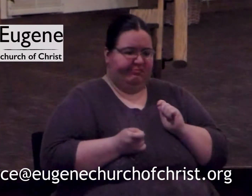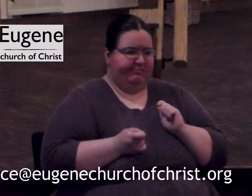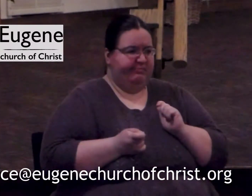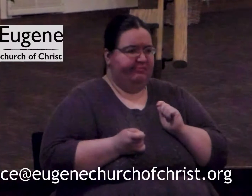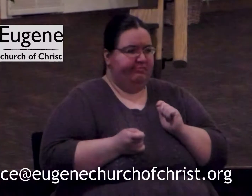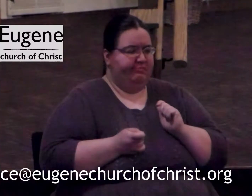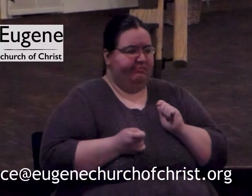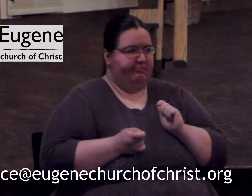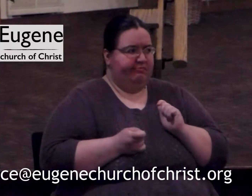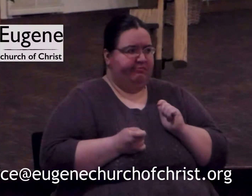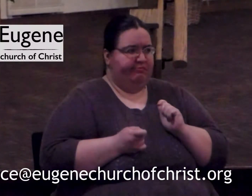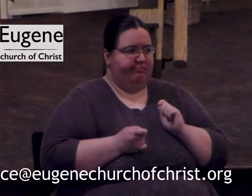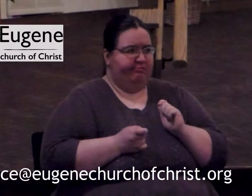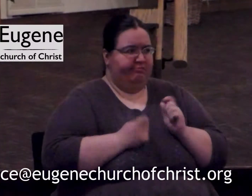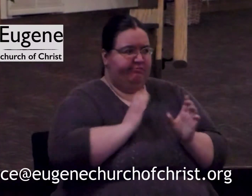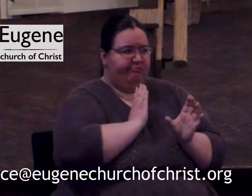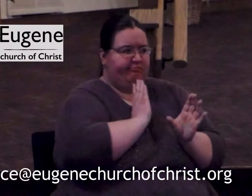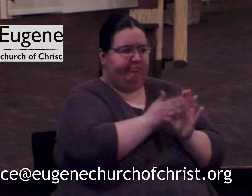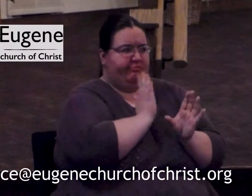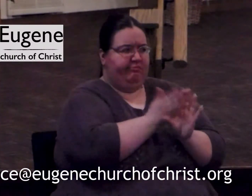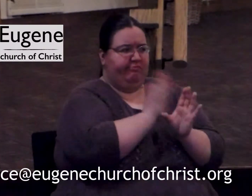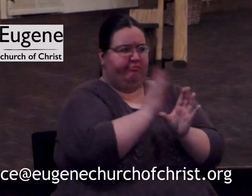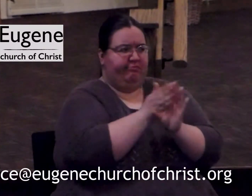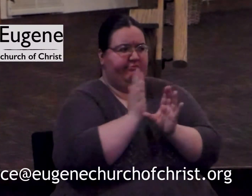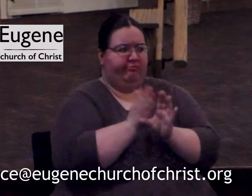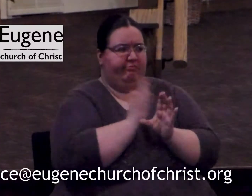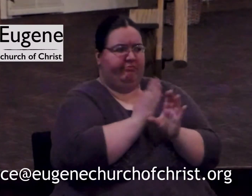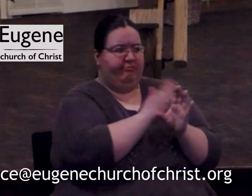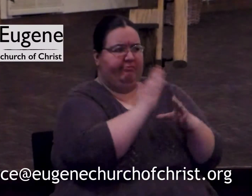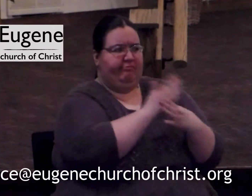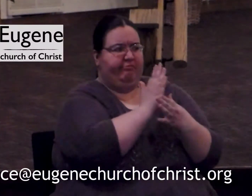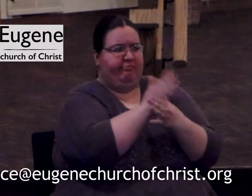those two came. We can stand firm without being obnoxious.